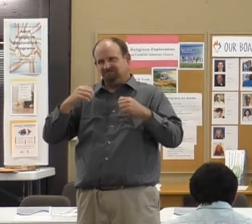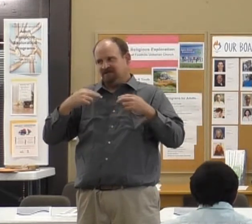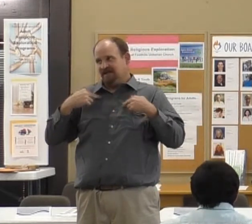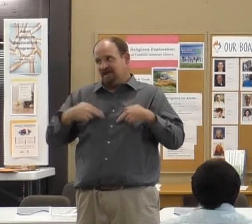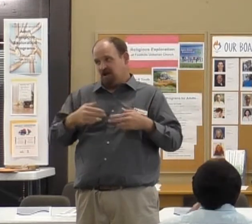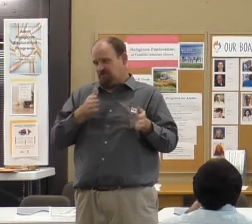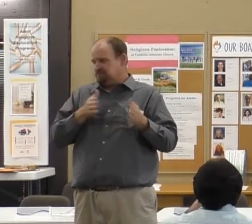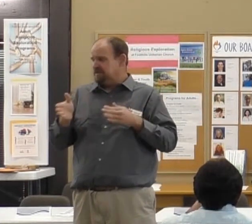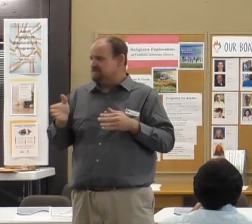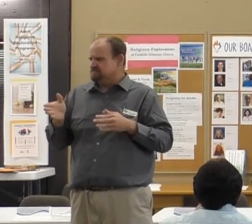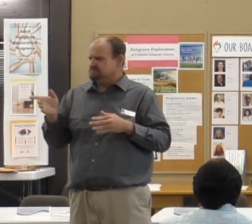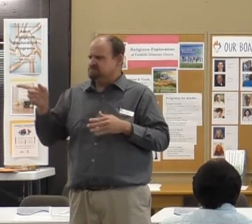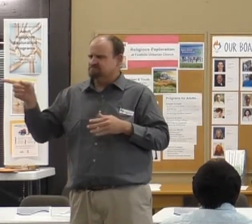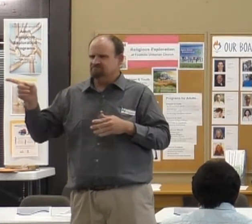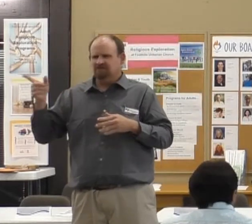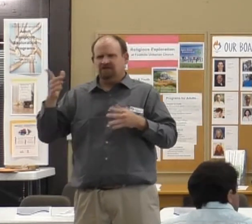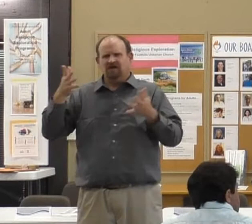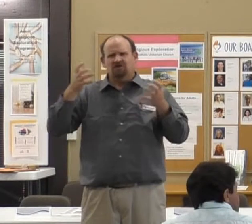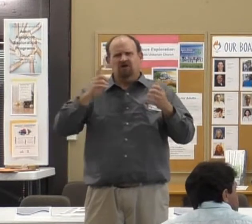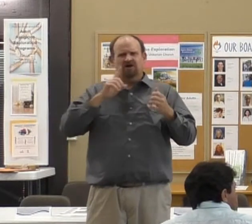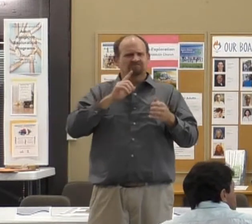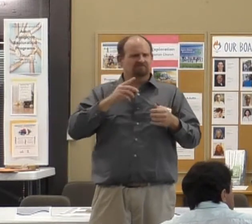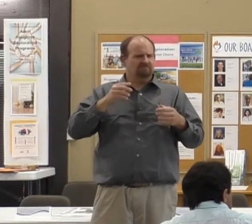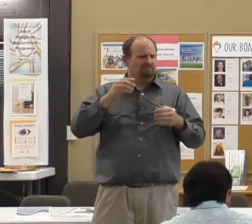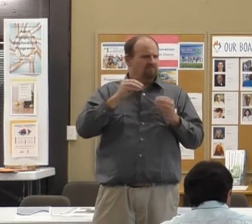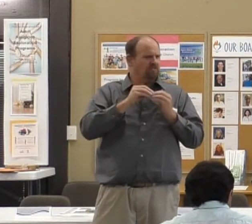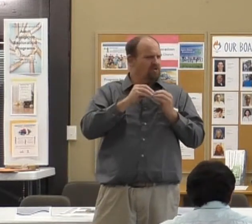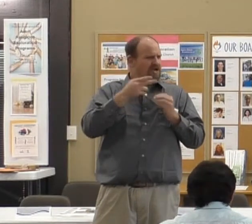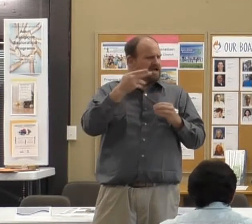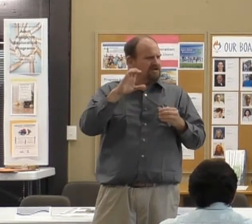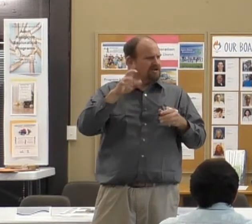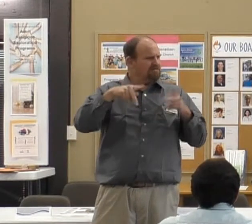And it was with Rocky Mountain Health Plan.